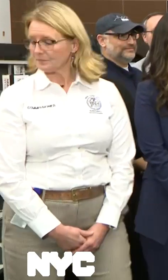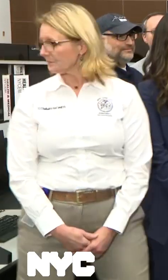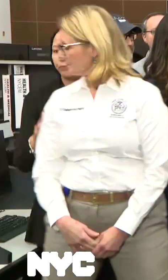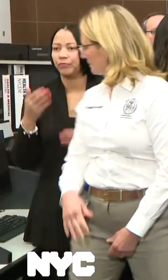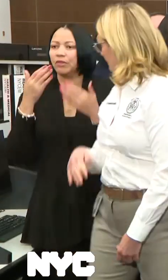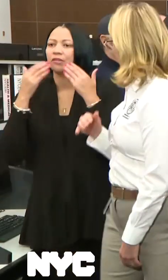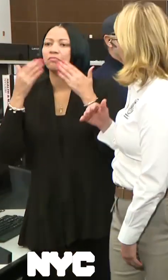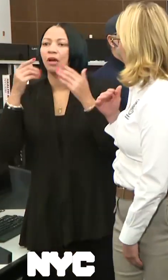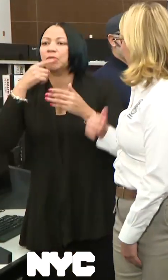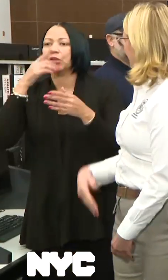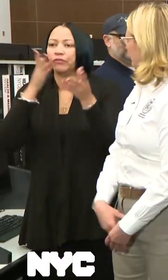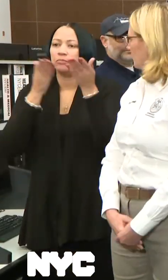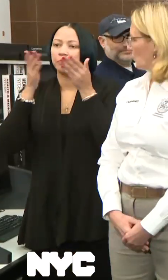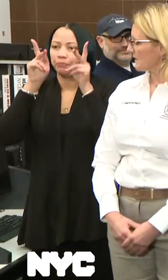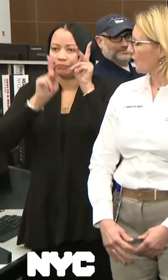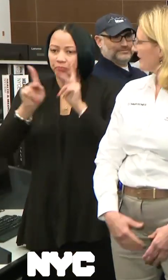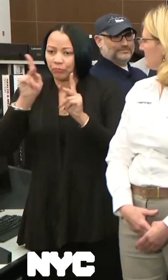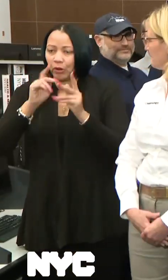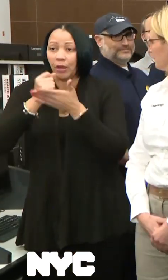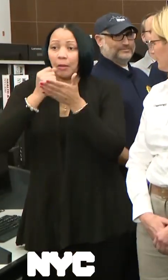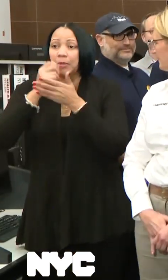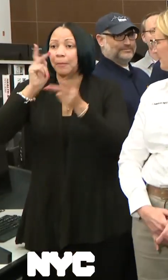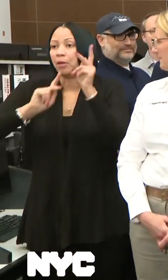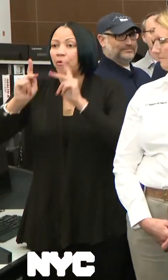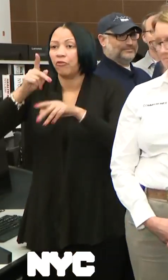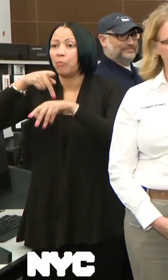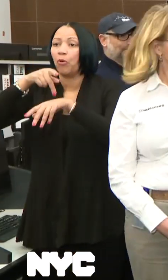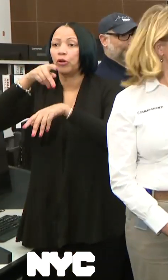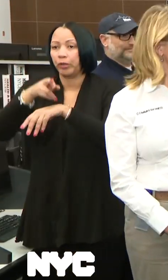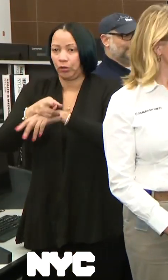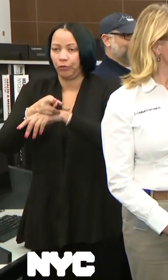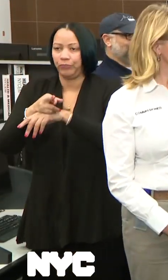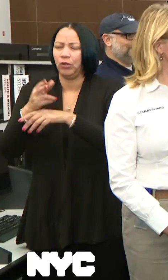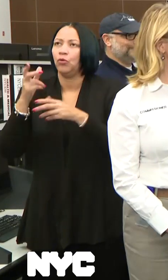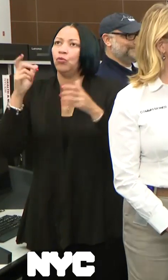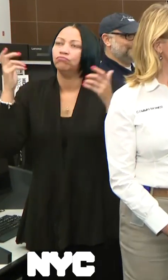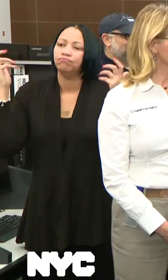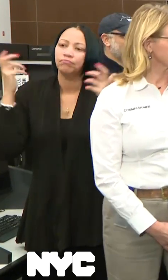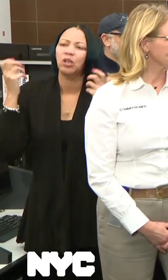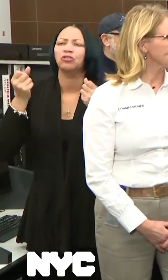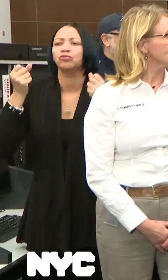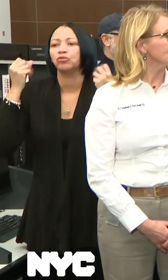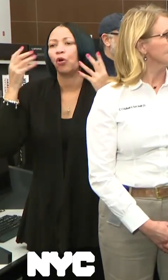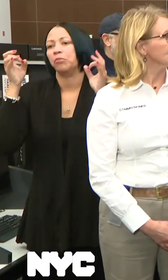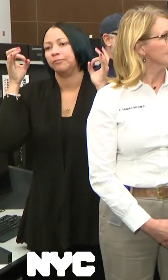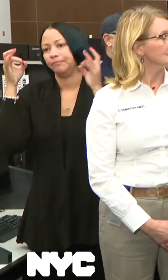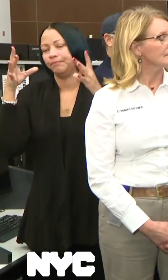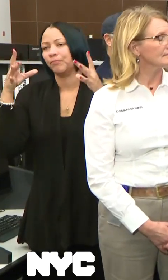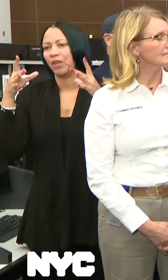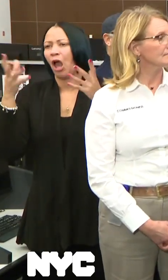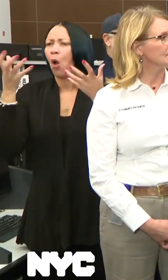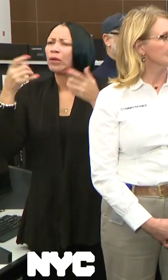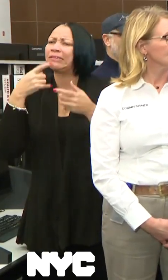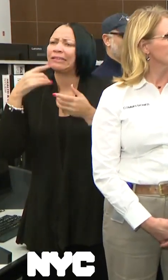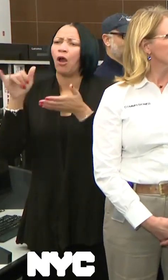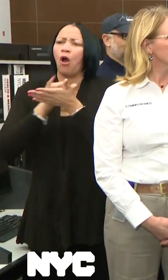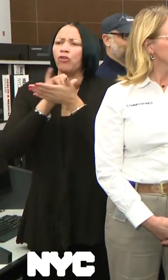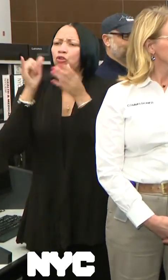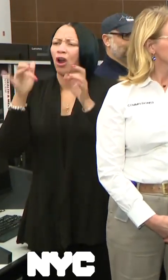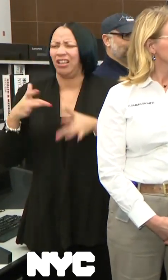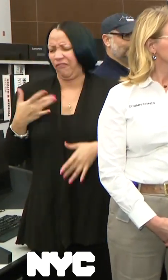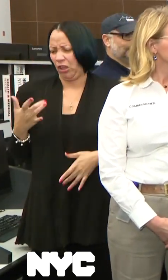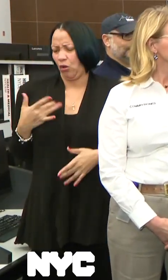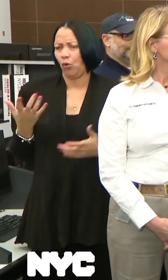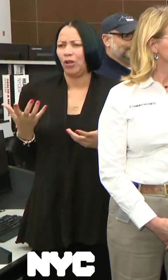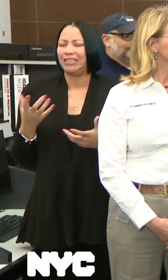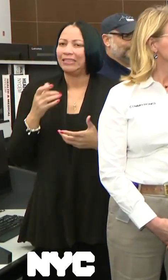important, helping the people of Puerto Rico, who have gone through so much. I just want to say what I think New Yorkers are feeling. It's